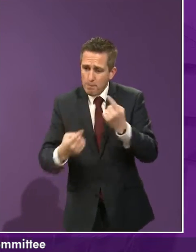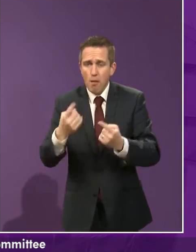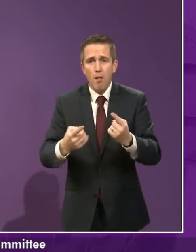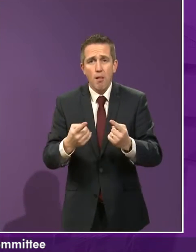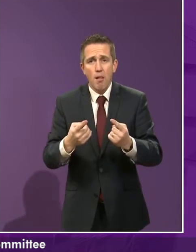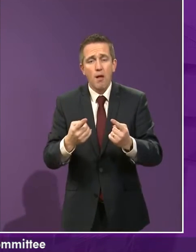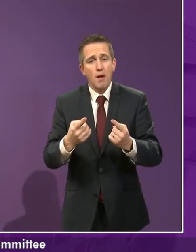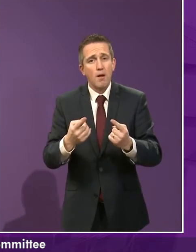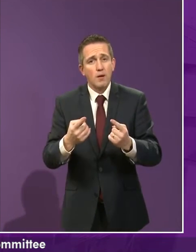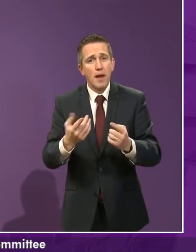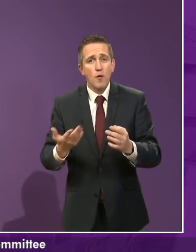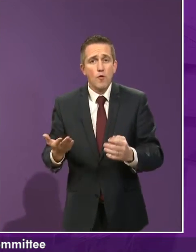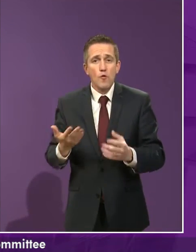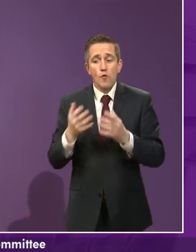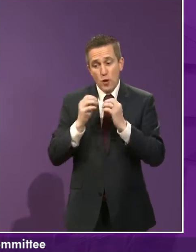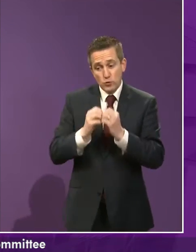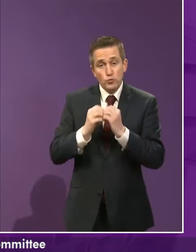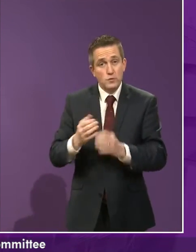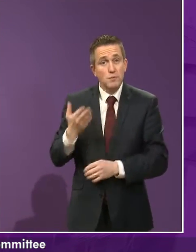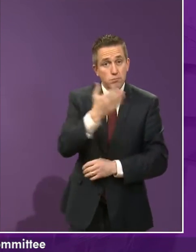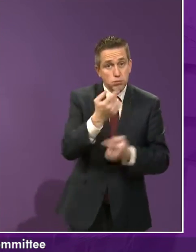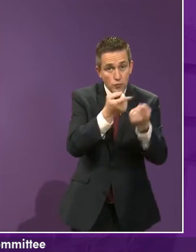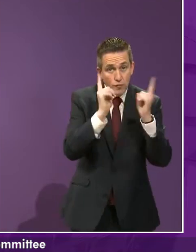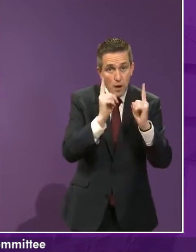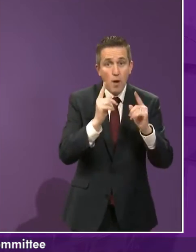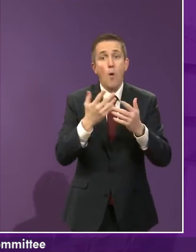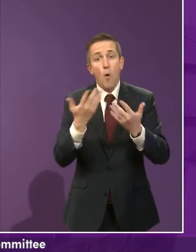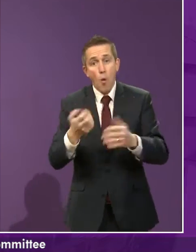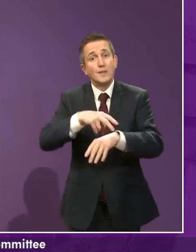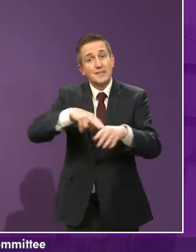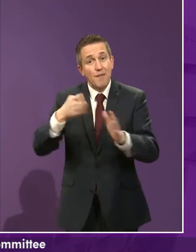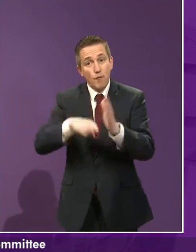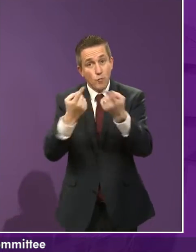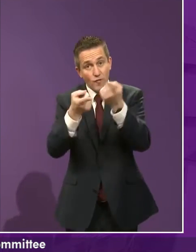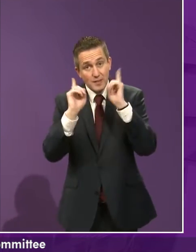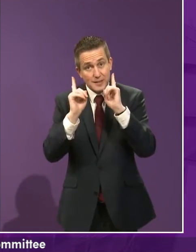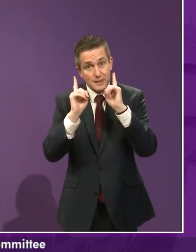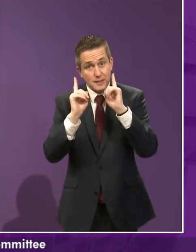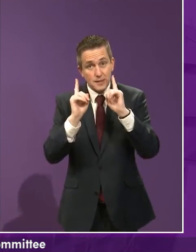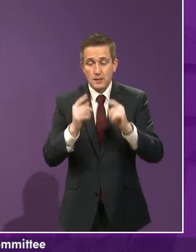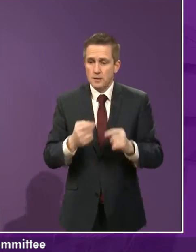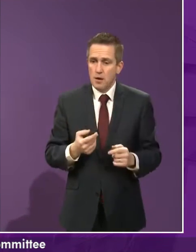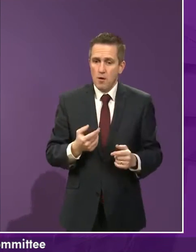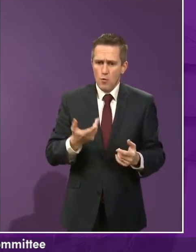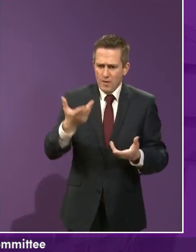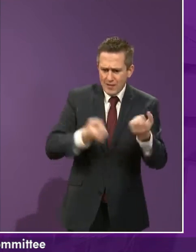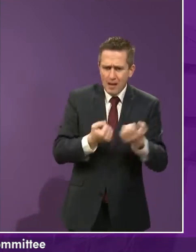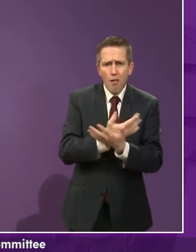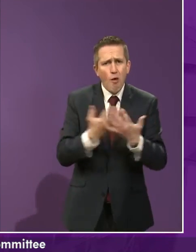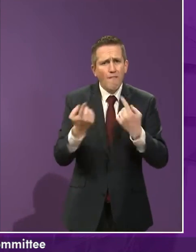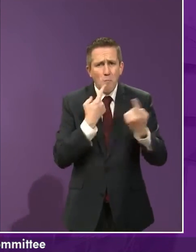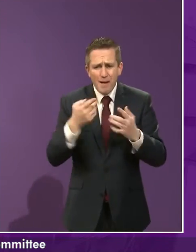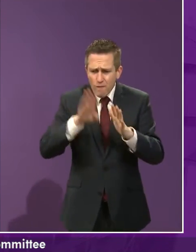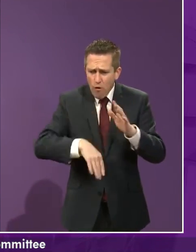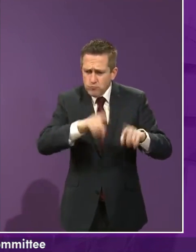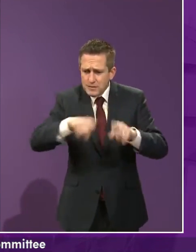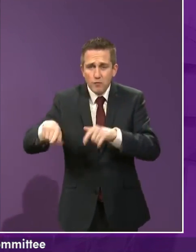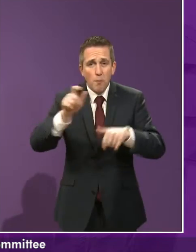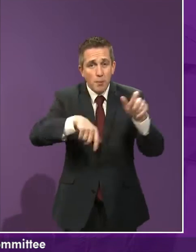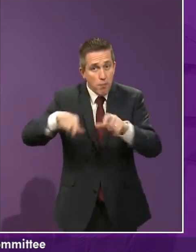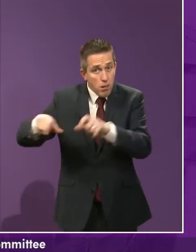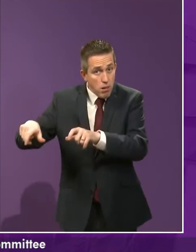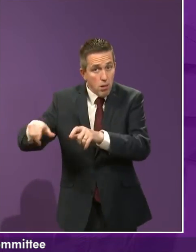to services as students or have been members of staff. So we've got a real varied view of how people feel. We've got